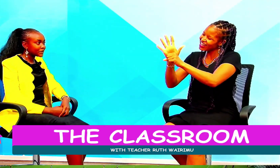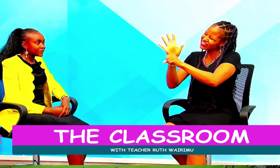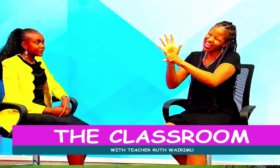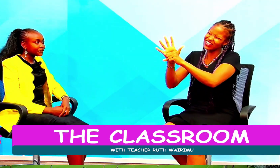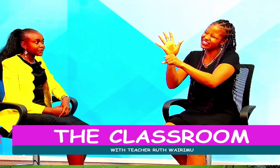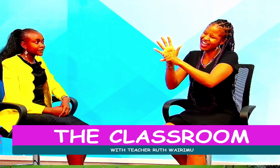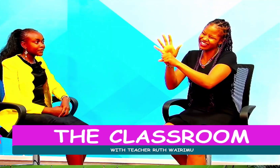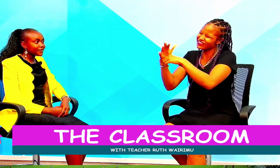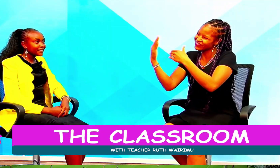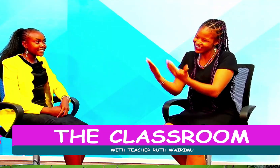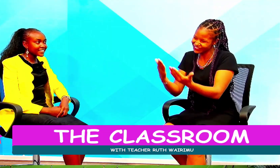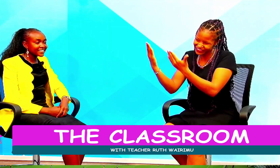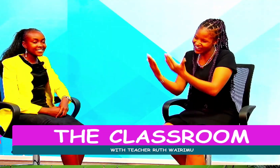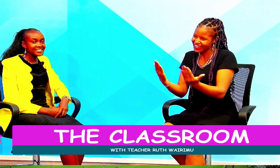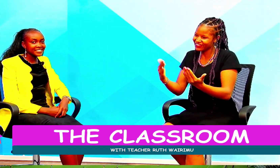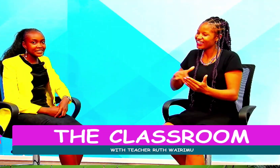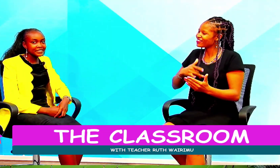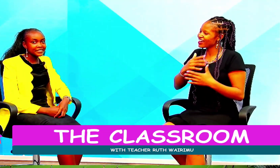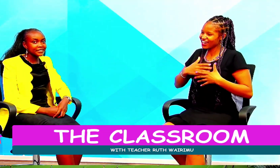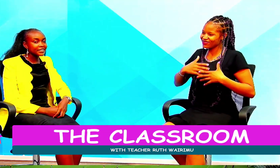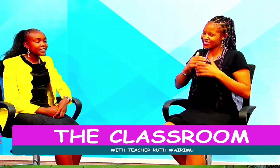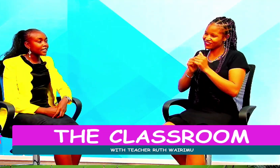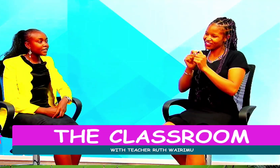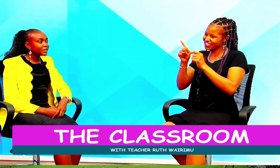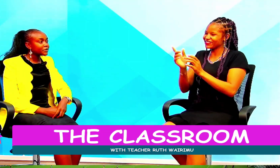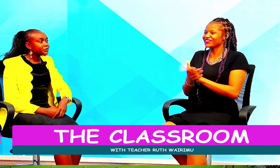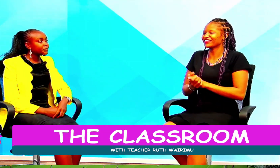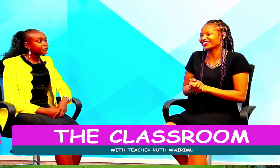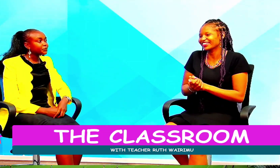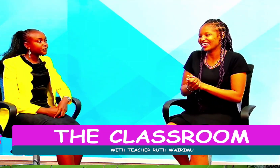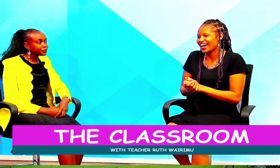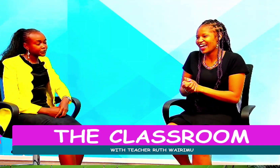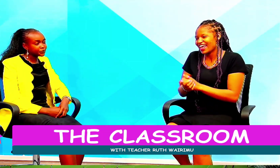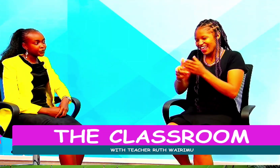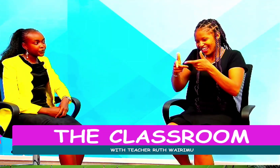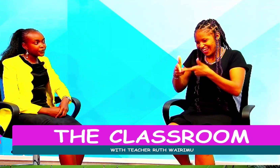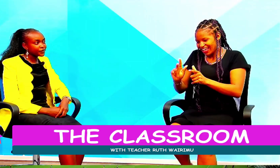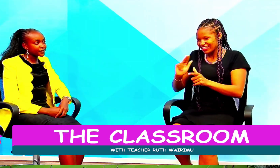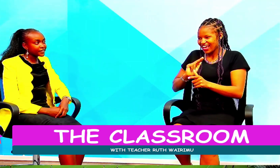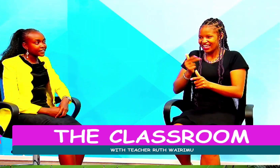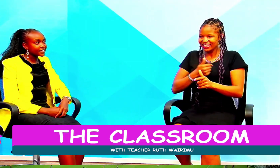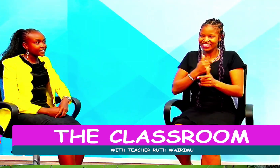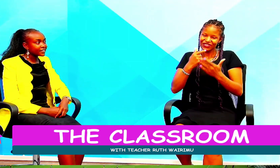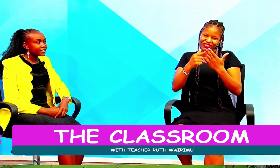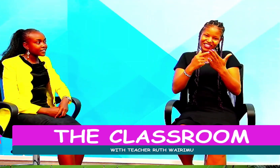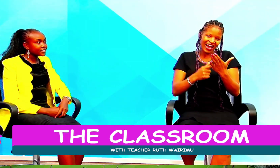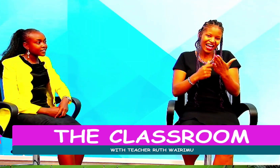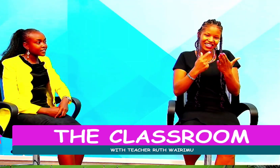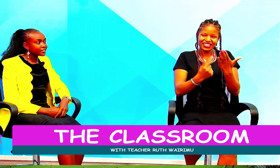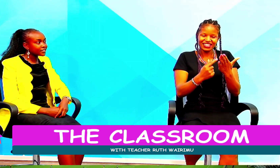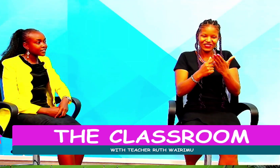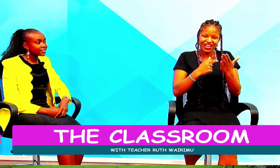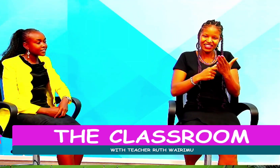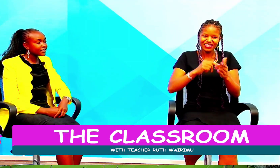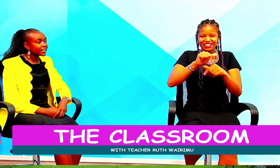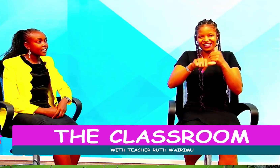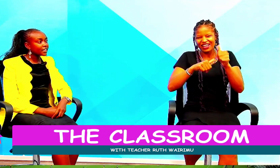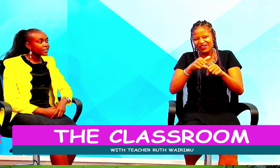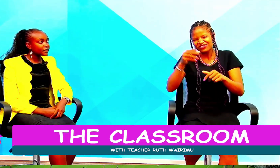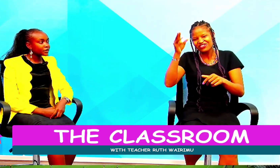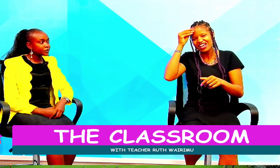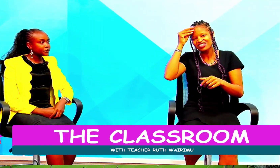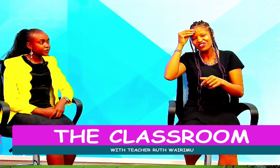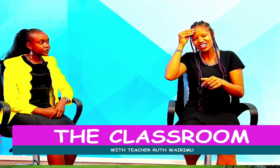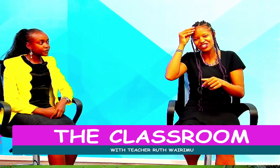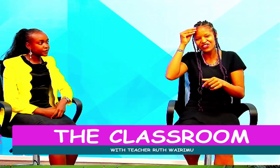Welcome again, guests, as you've heard as well, our viewers as guests. I'm happy to be here with you again. Now on to our discussion